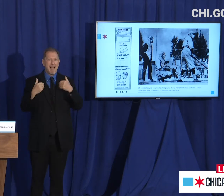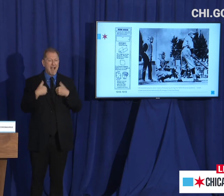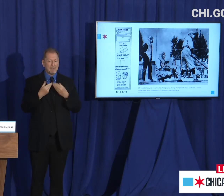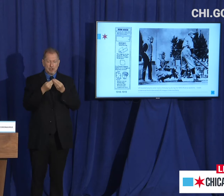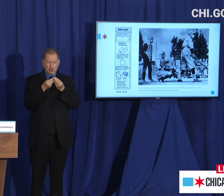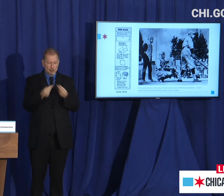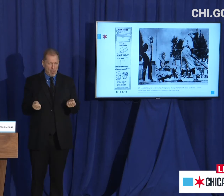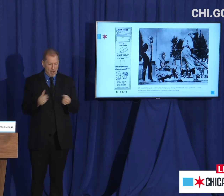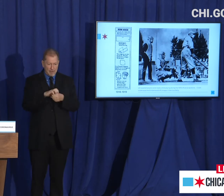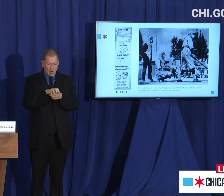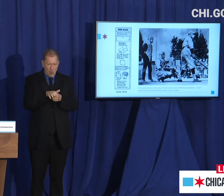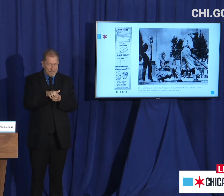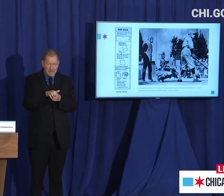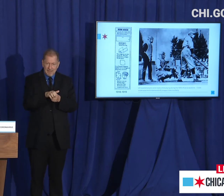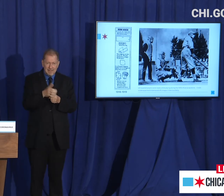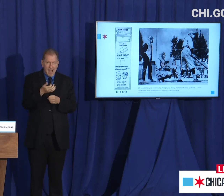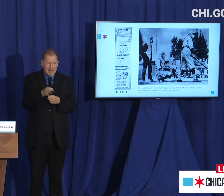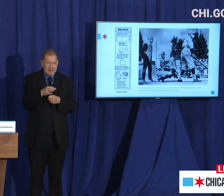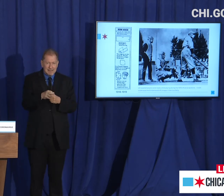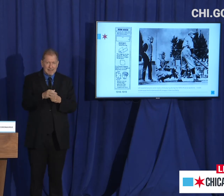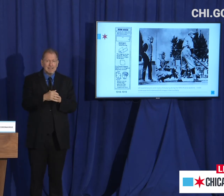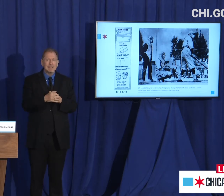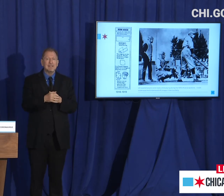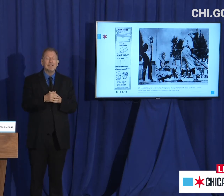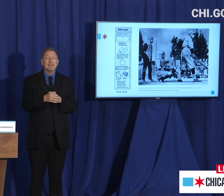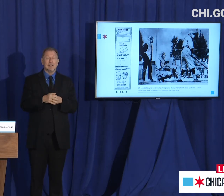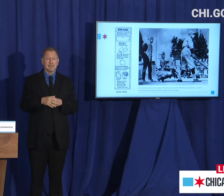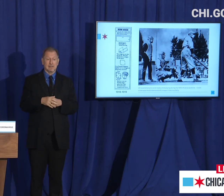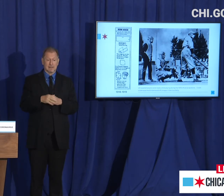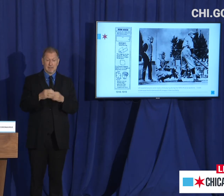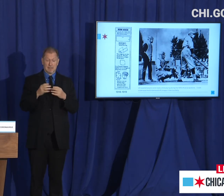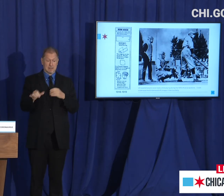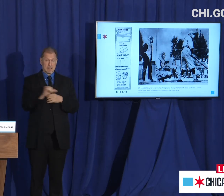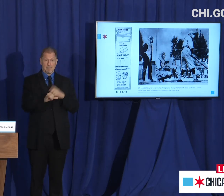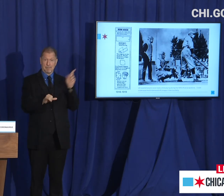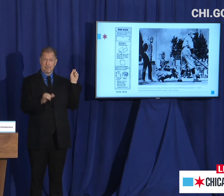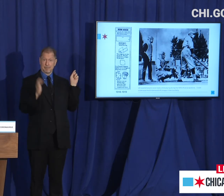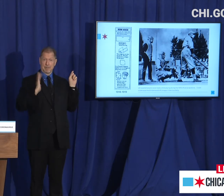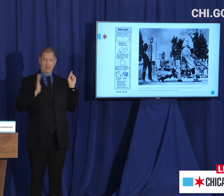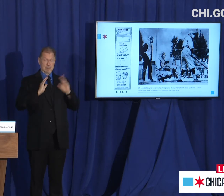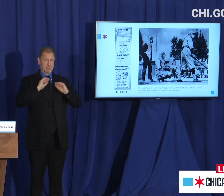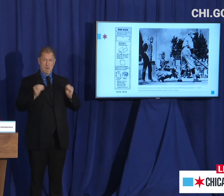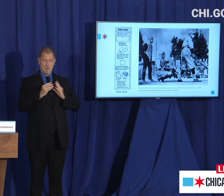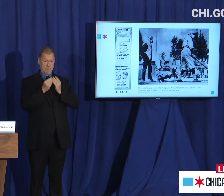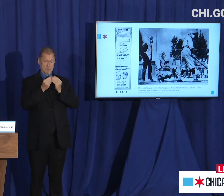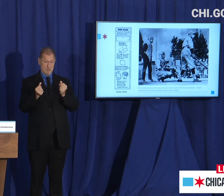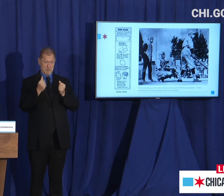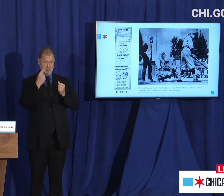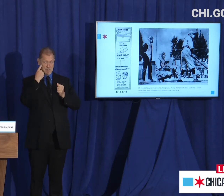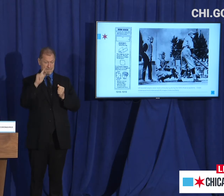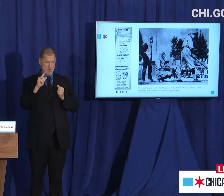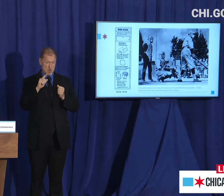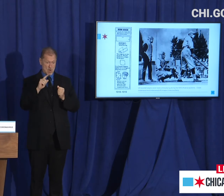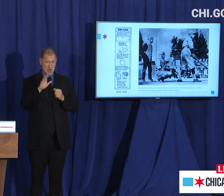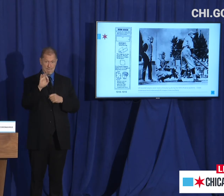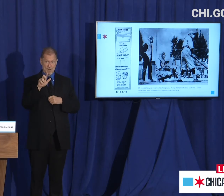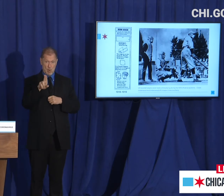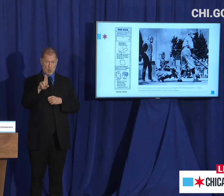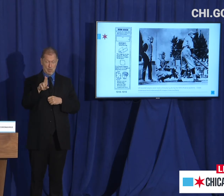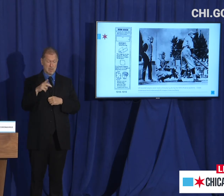for COVID-19, just as there was no cure for influenza. We do not have a vaccine